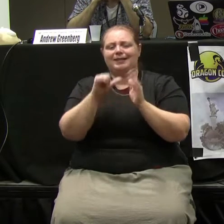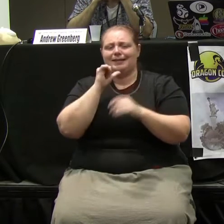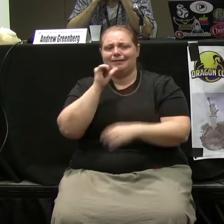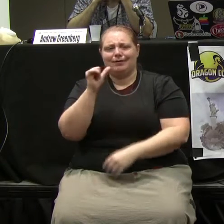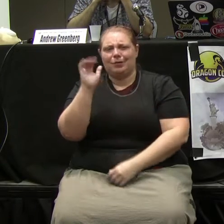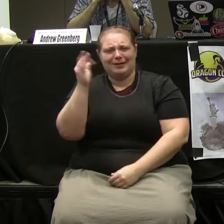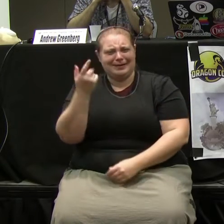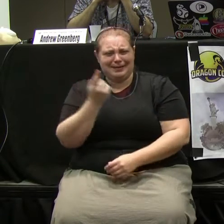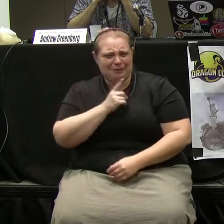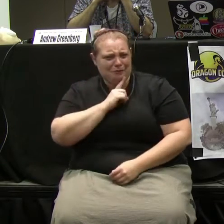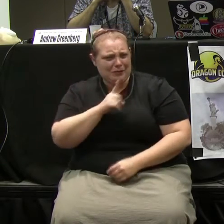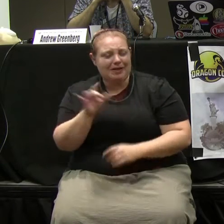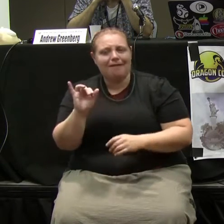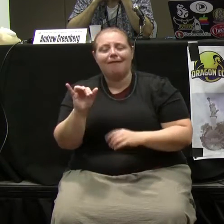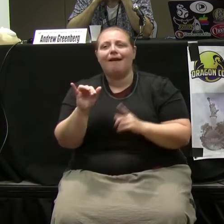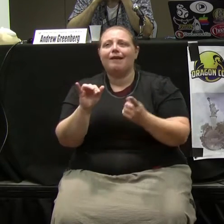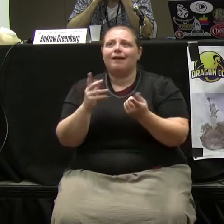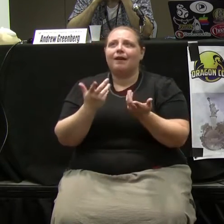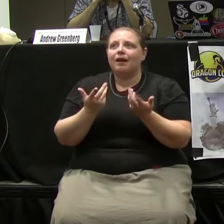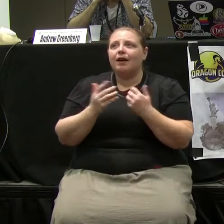sense, like bringing